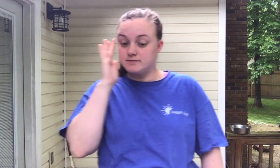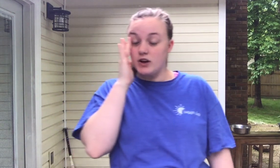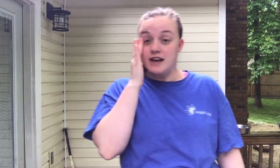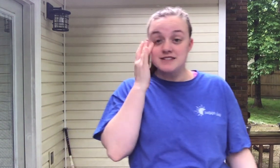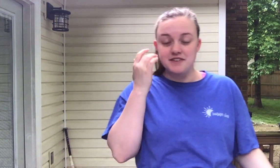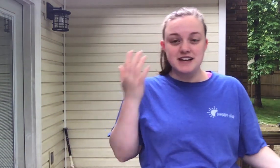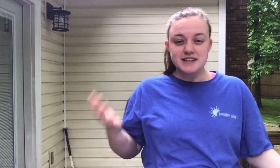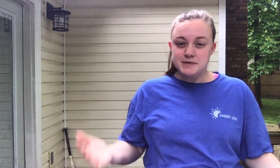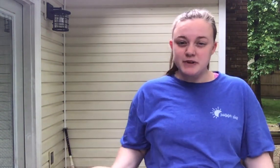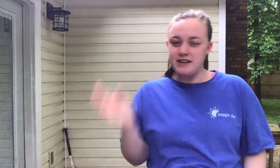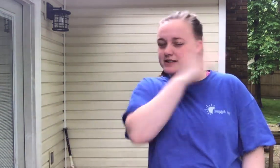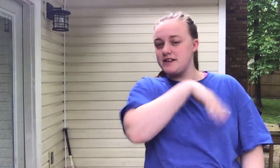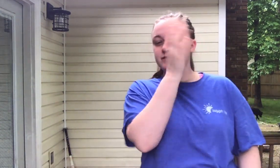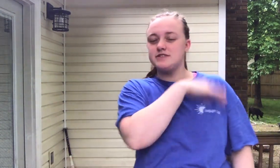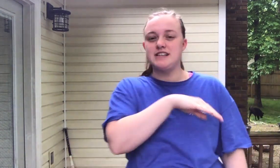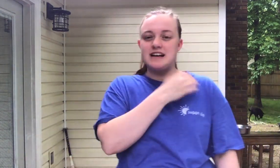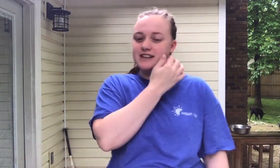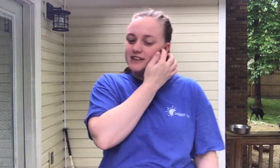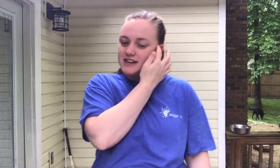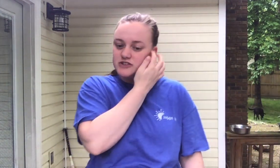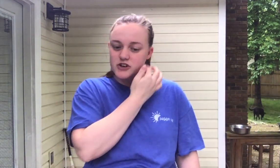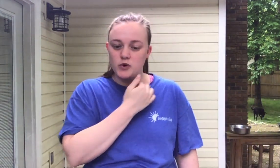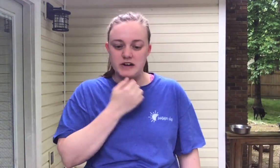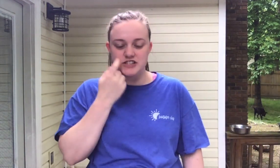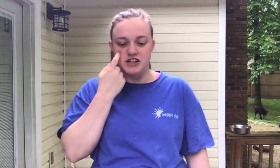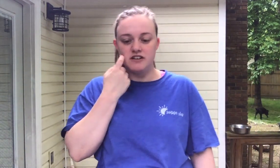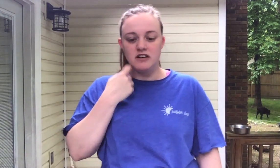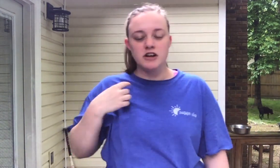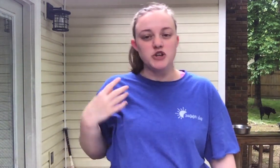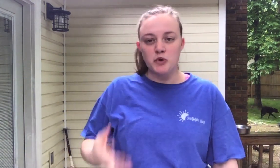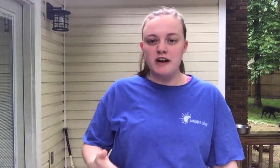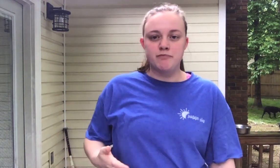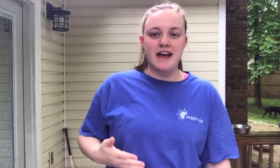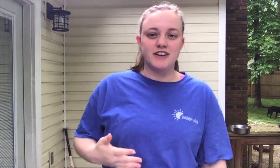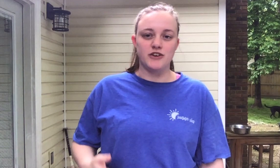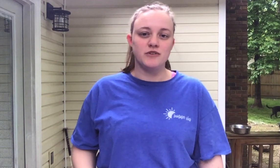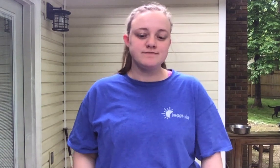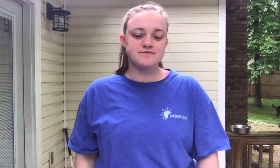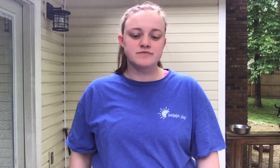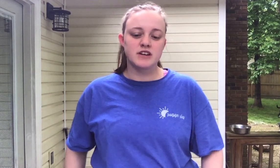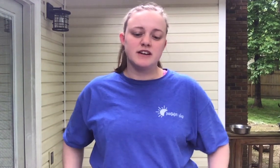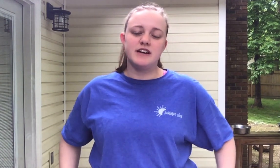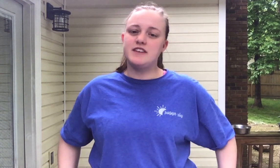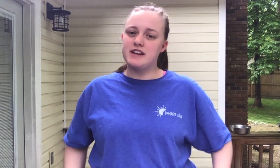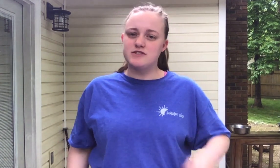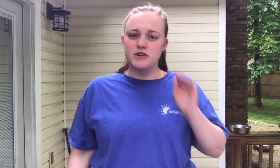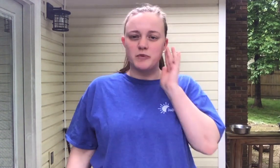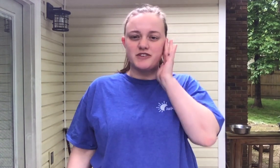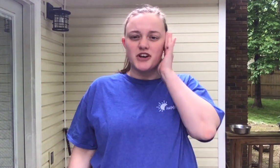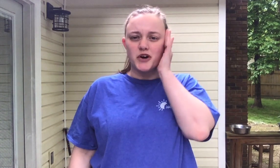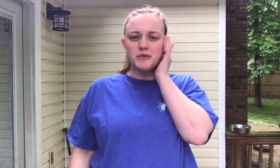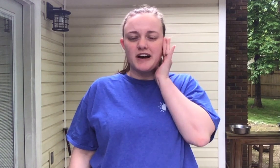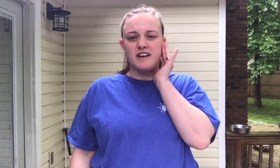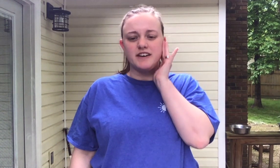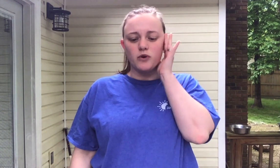Okay, so that's pretty easy. Just asking the yes or no question. You have pet you, and then answering with no, none,